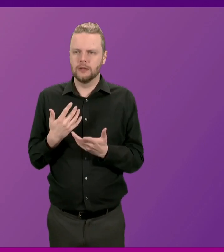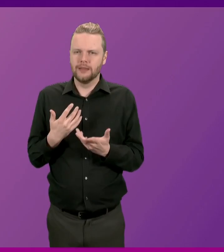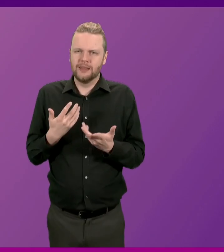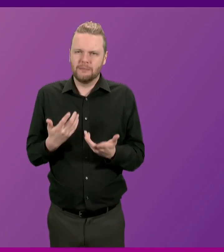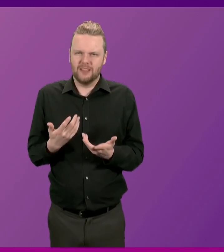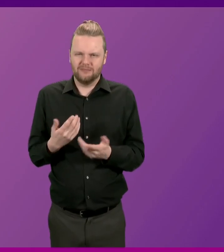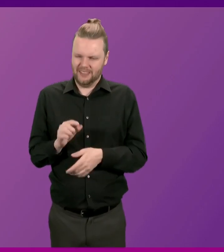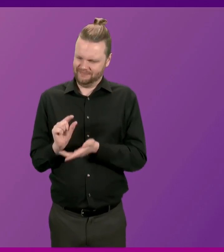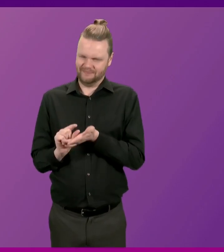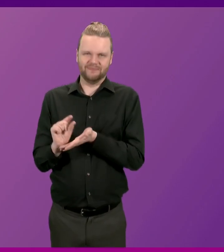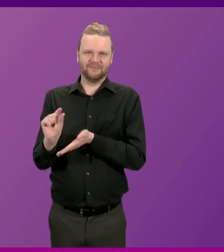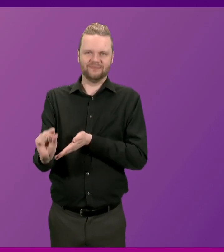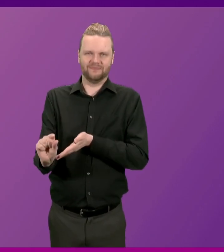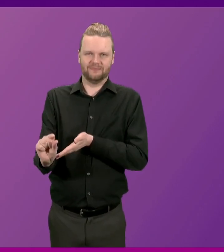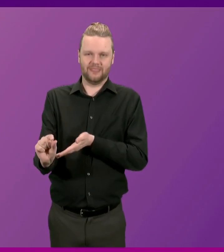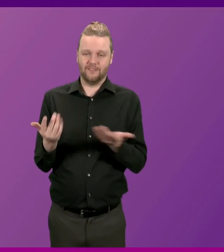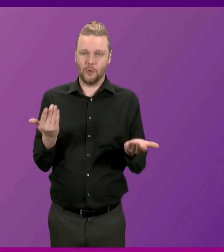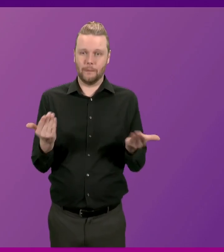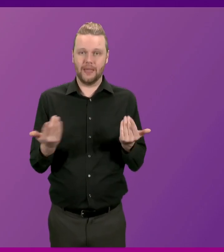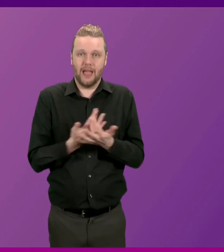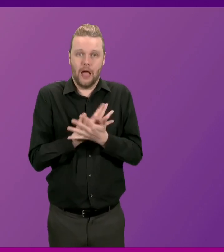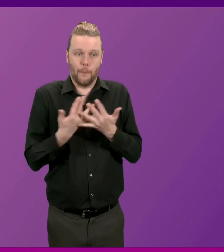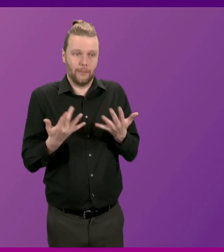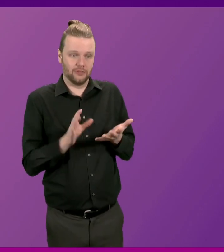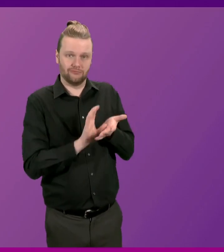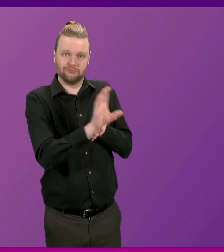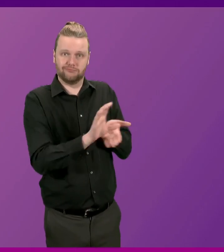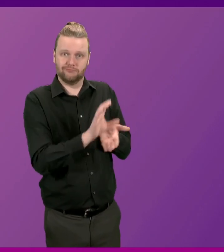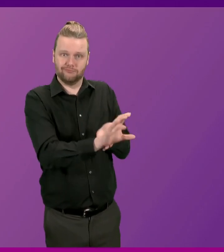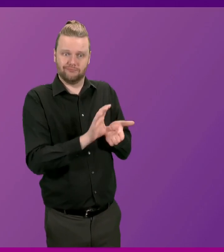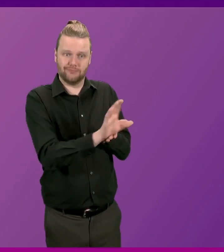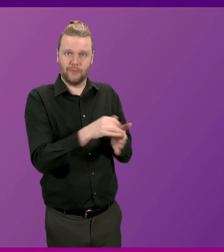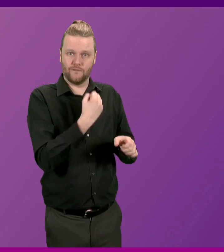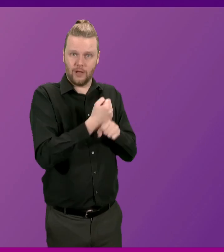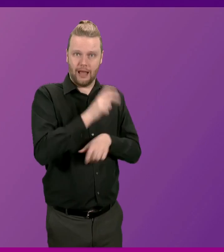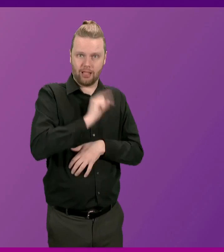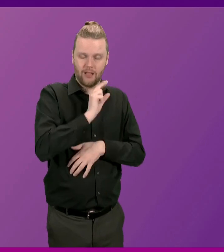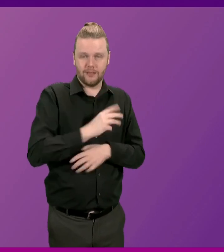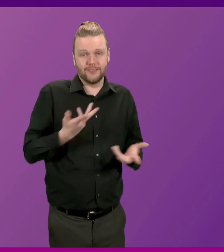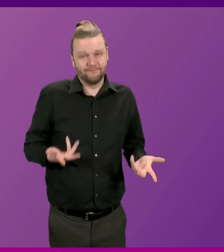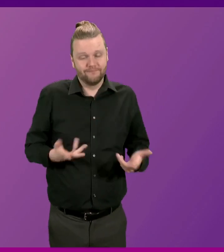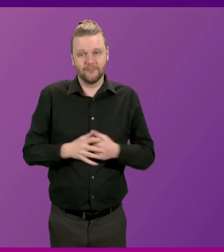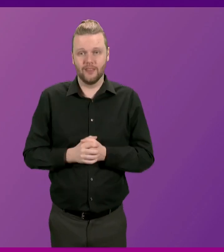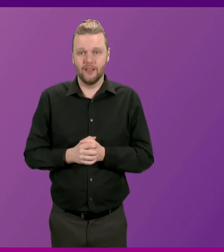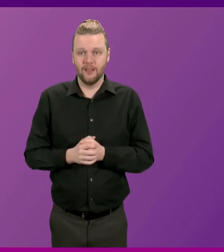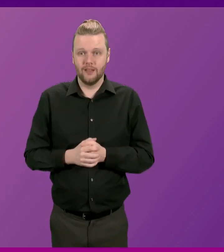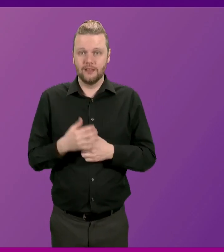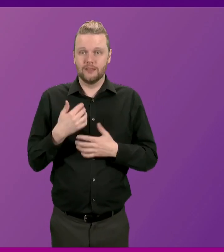a pittance, really, compared to the amount that's been put in place for Gaelic. I mean, there's Alba, the